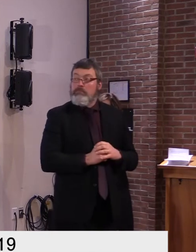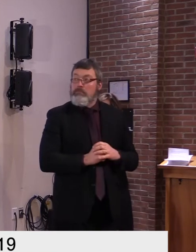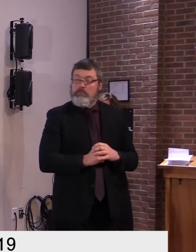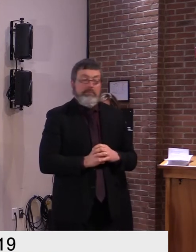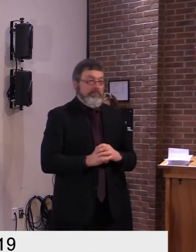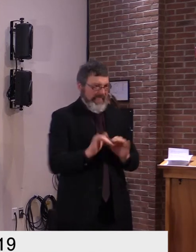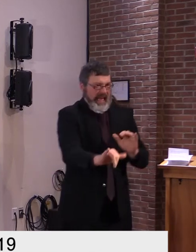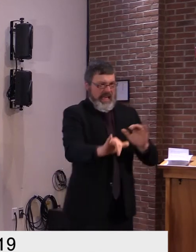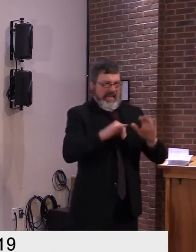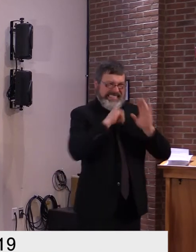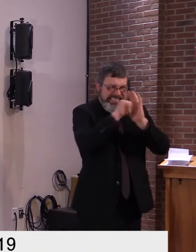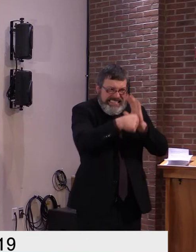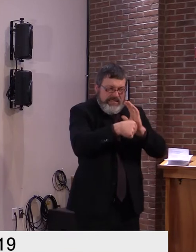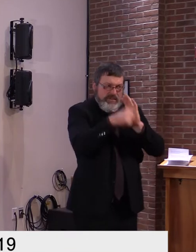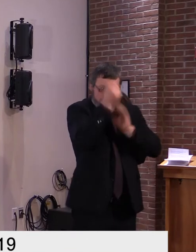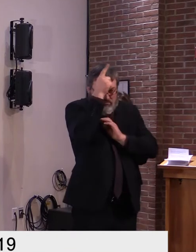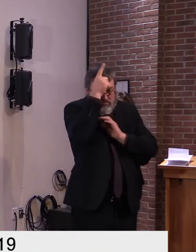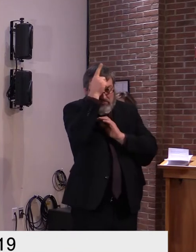not Moderna day 28.